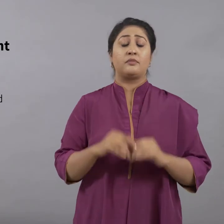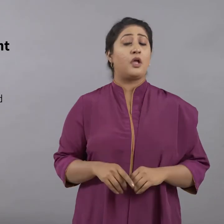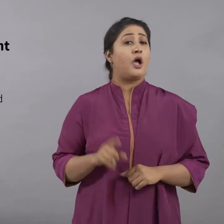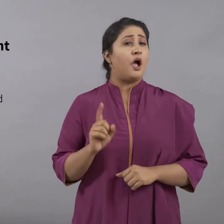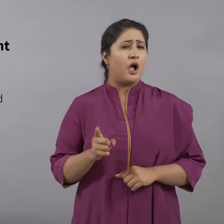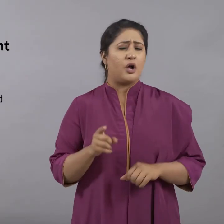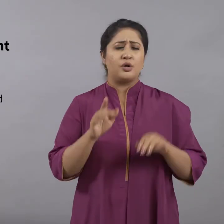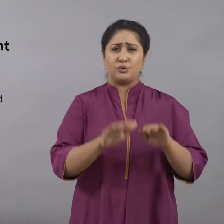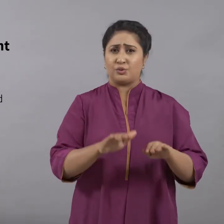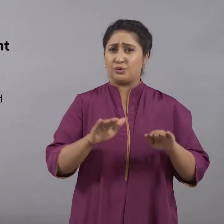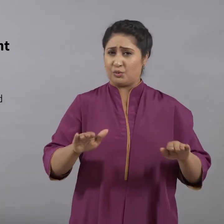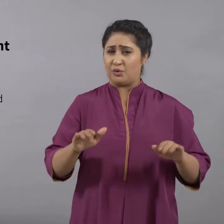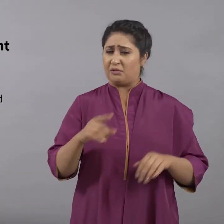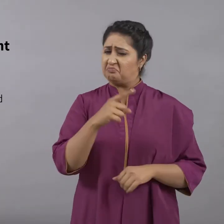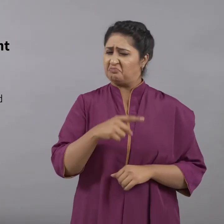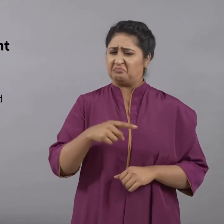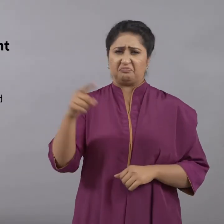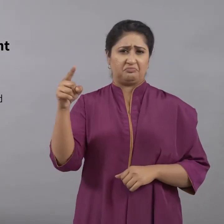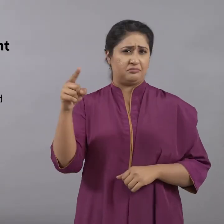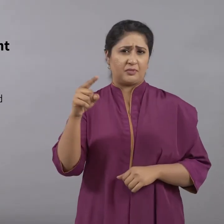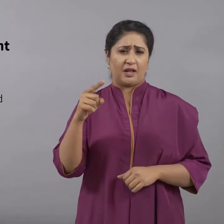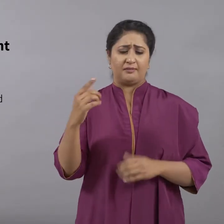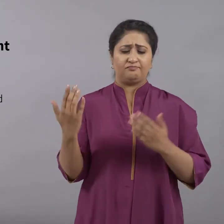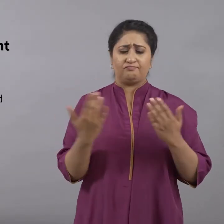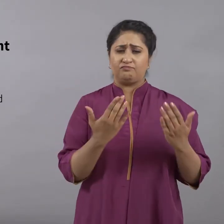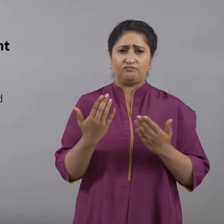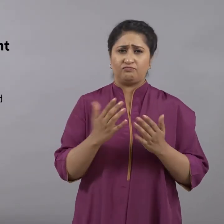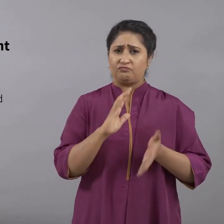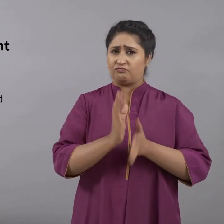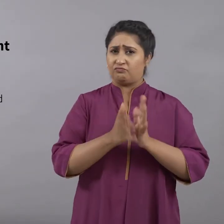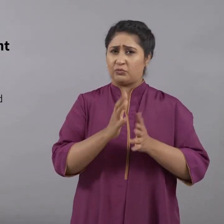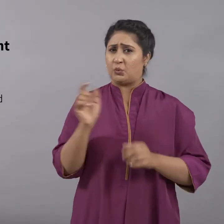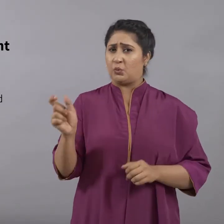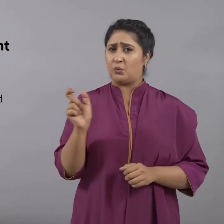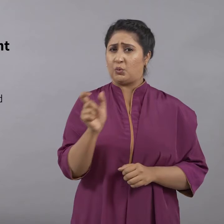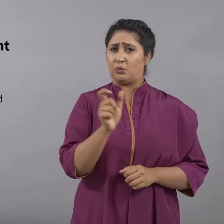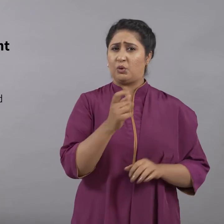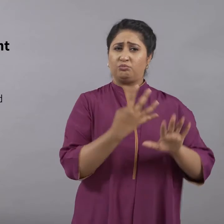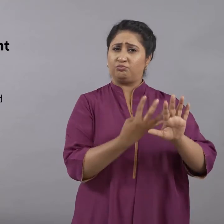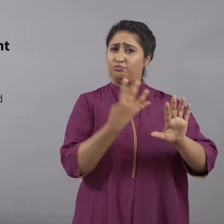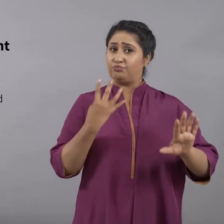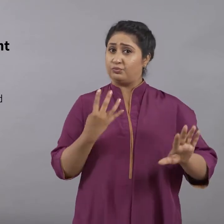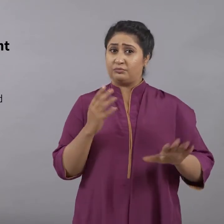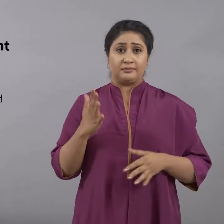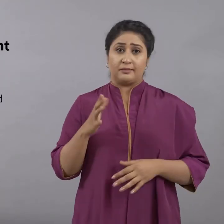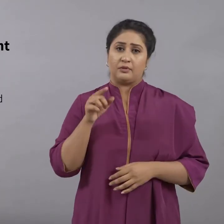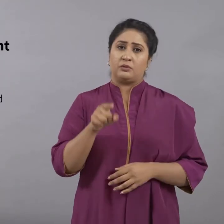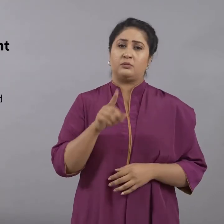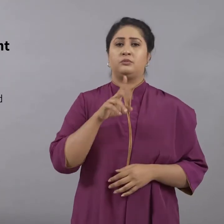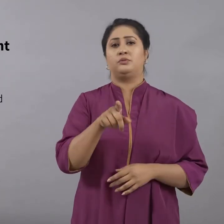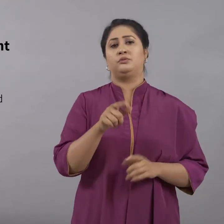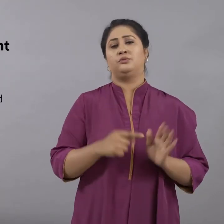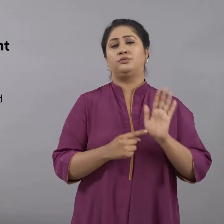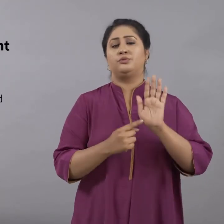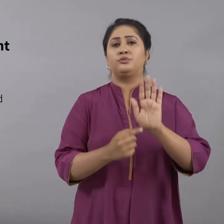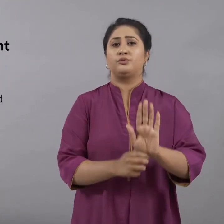If the student cannot correctly read at least 4 out of 5 words, then show the list